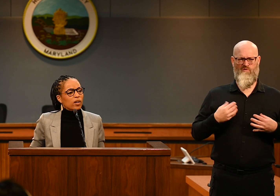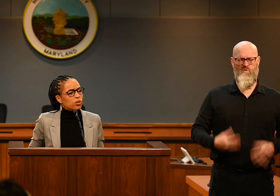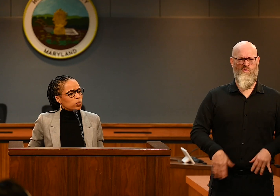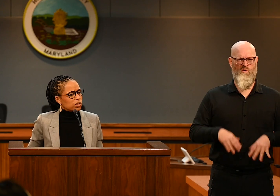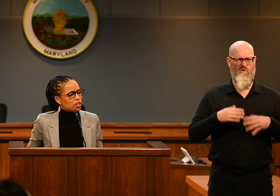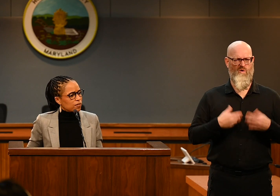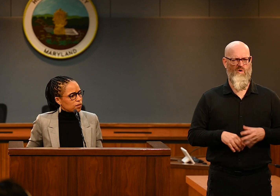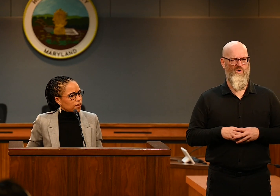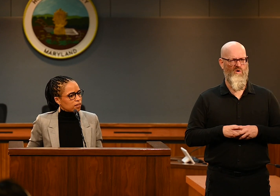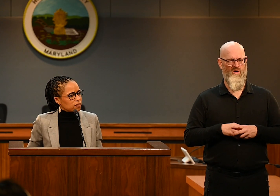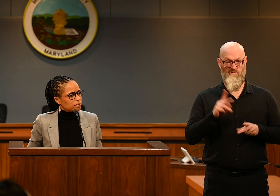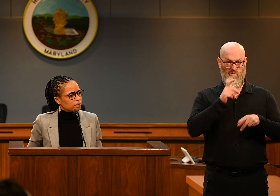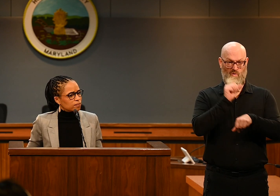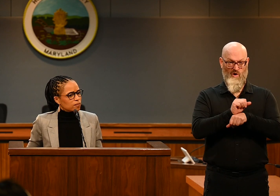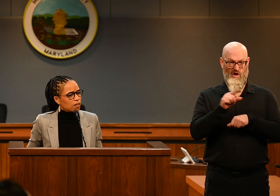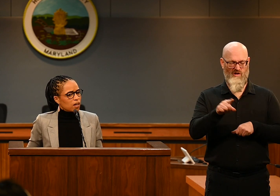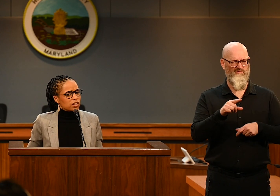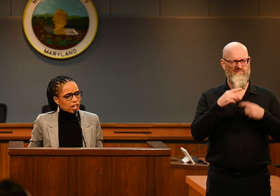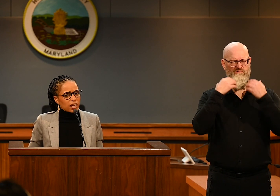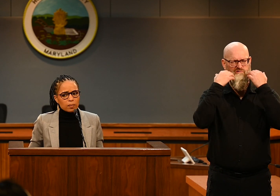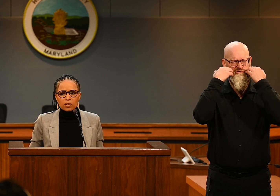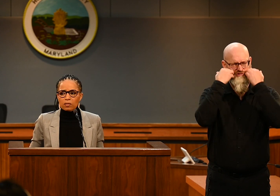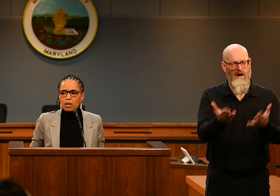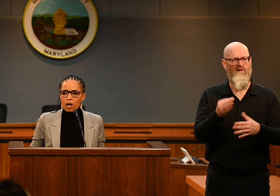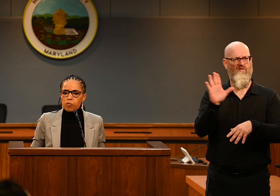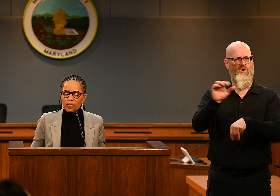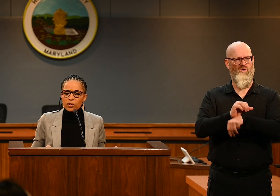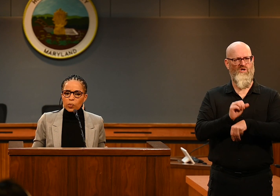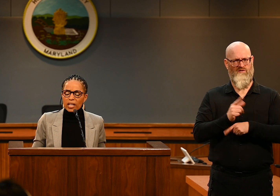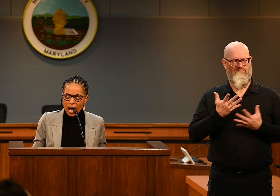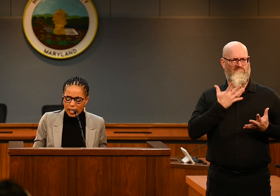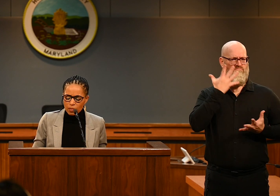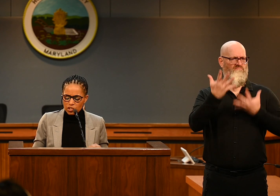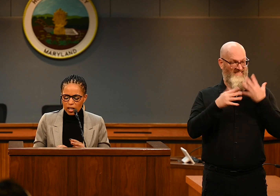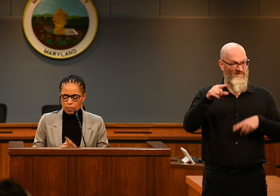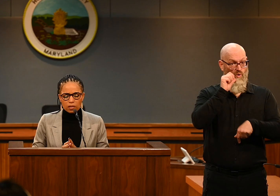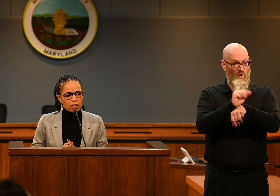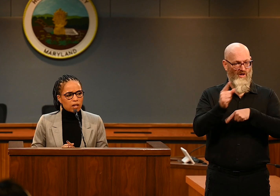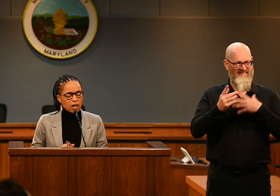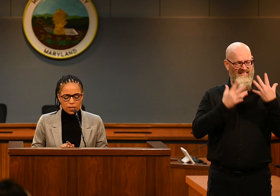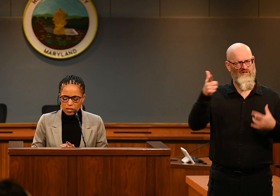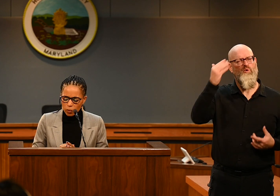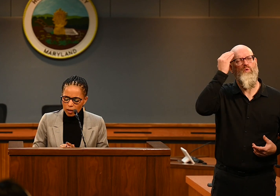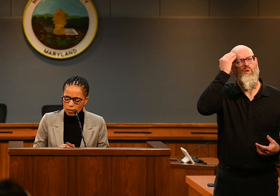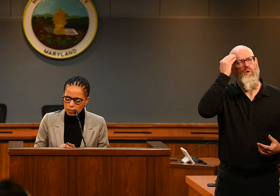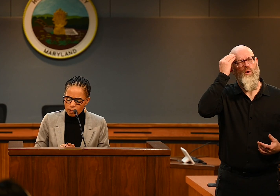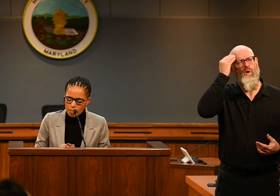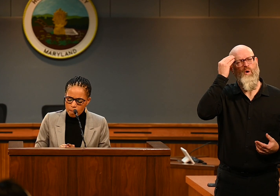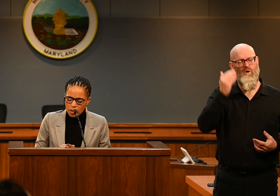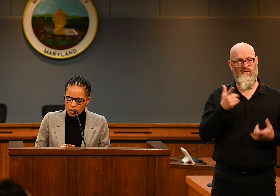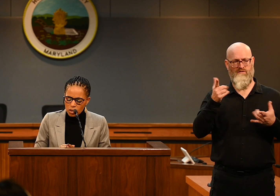doing. Why else would you cover your face? Ashamed of what they're doing, and I am ashamed of it as